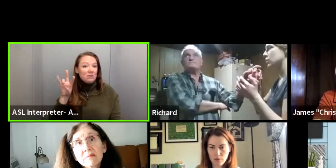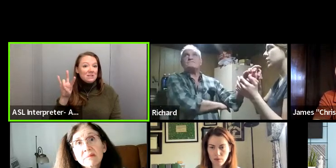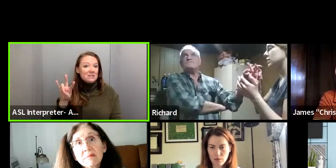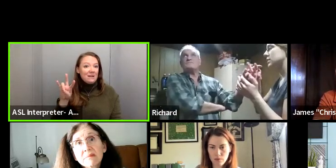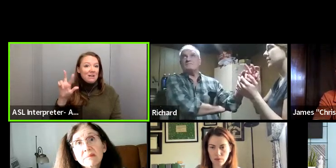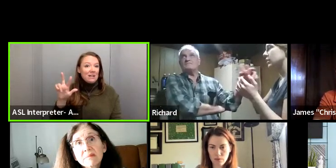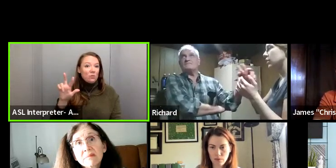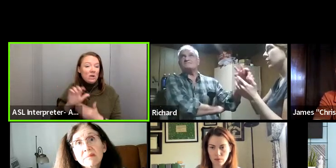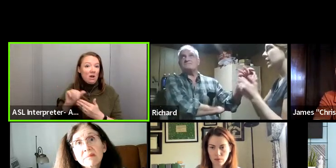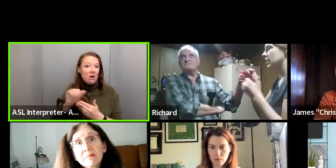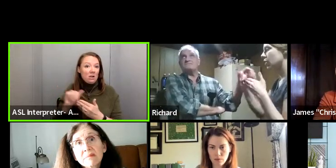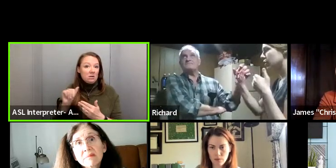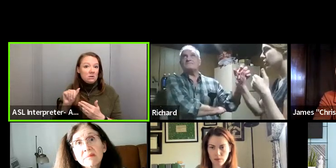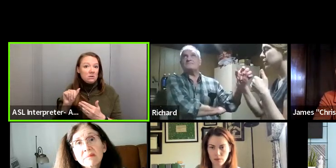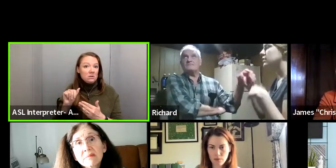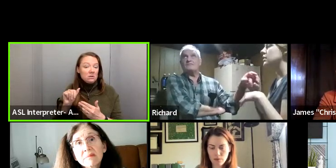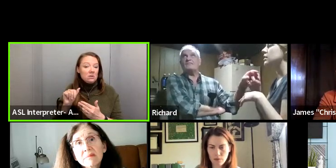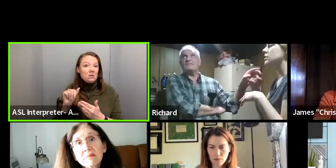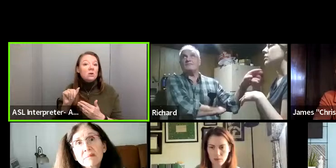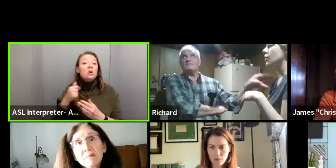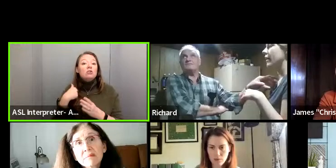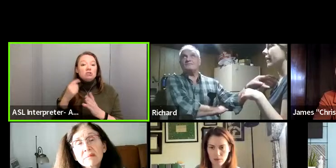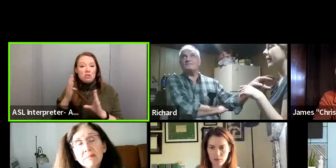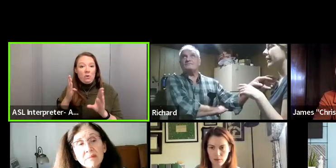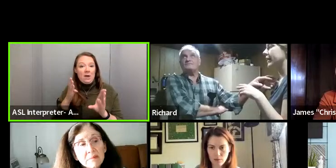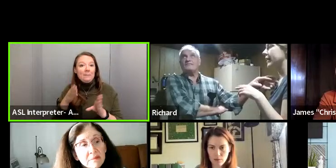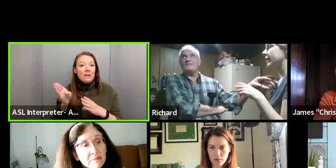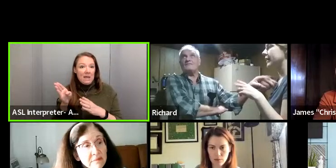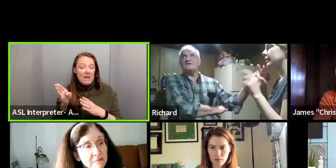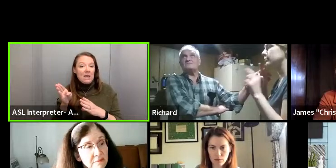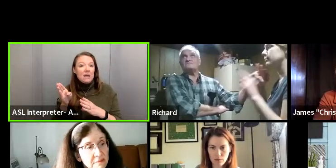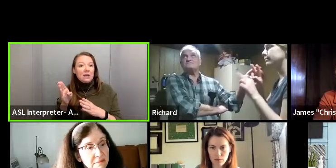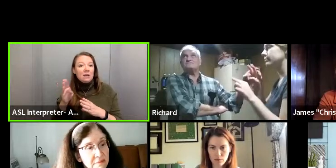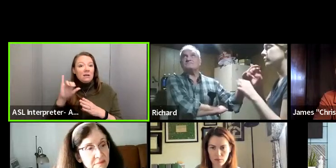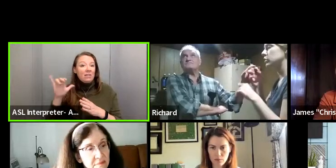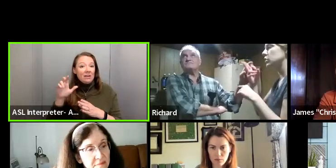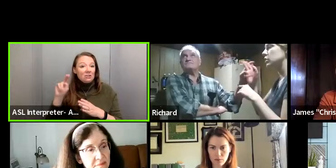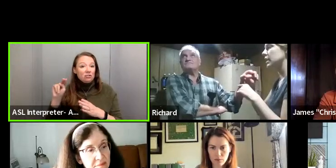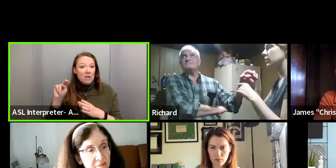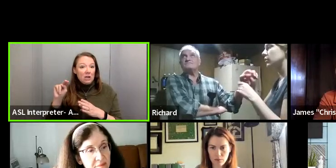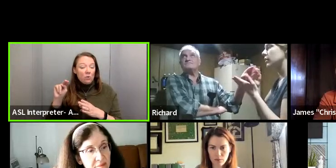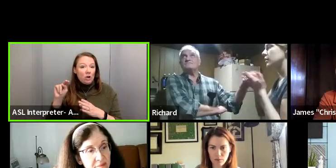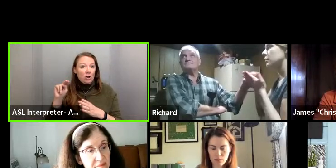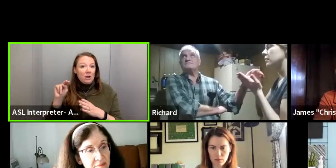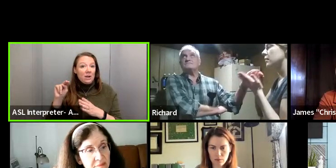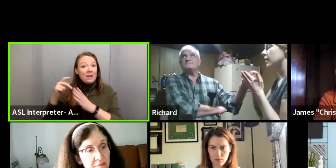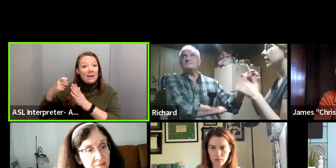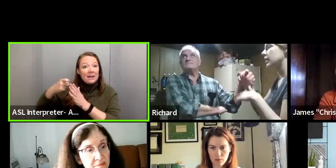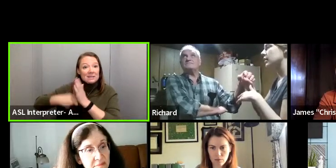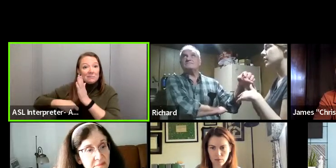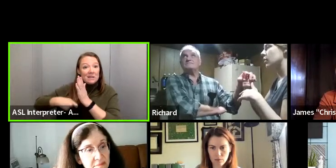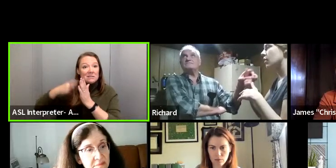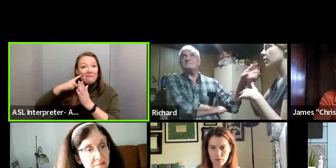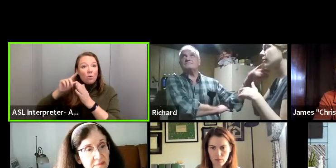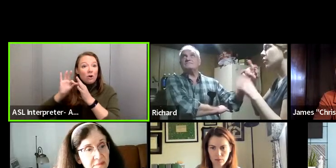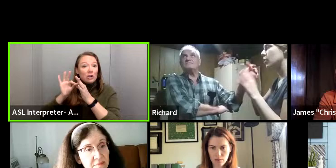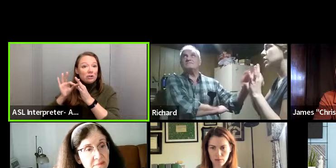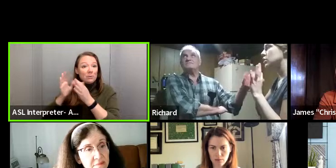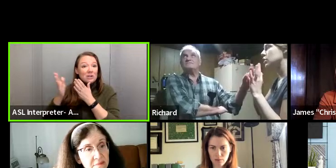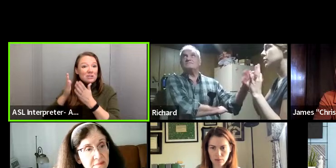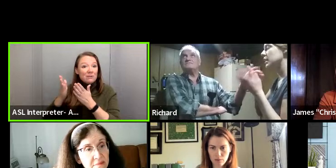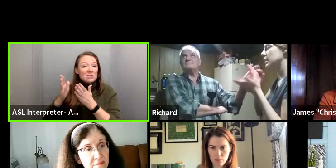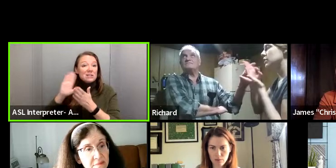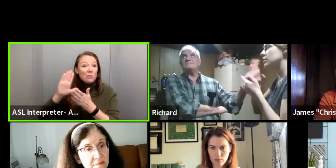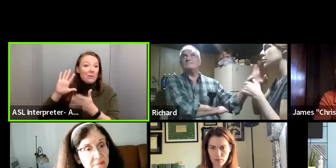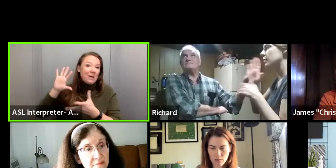$8,273. So I anticipate our January expense on interpreting services will be around